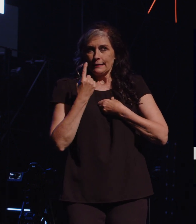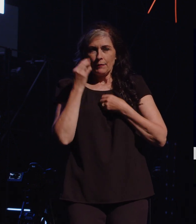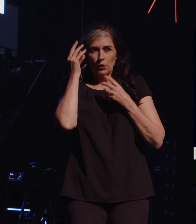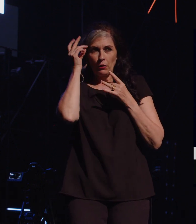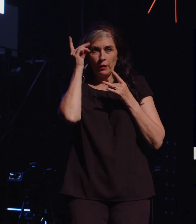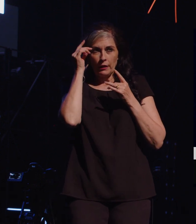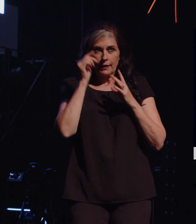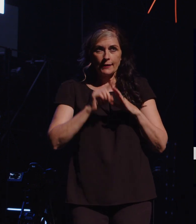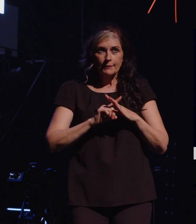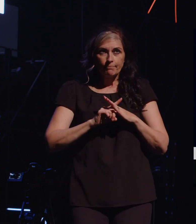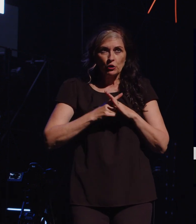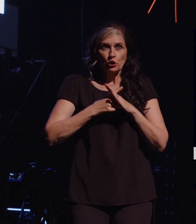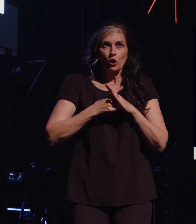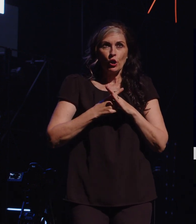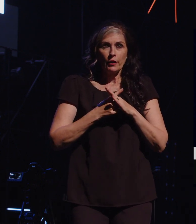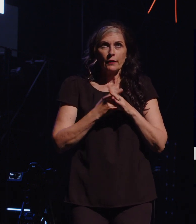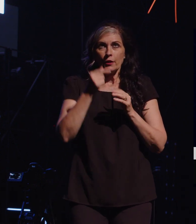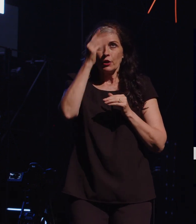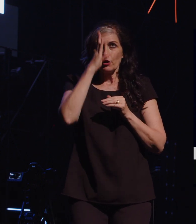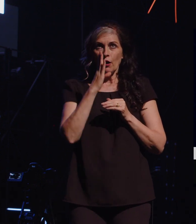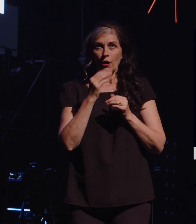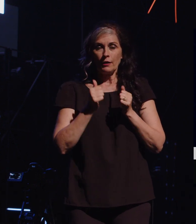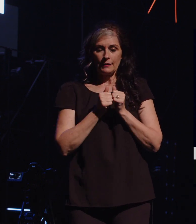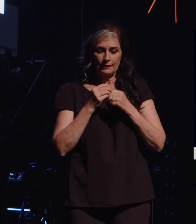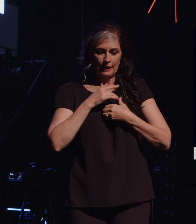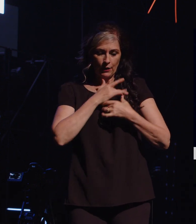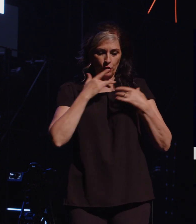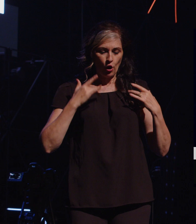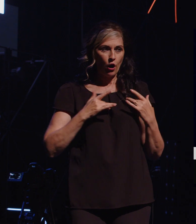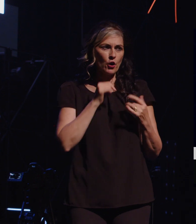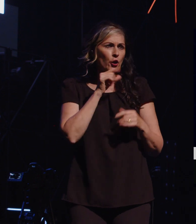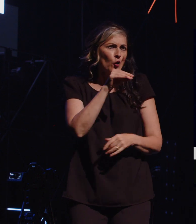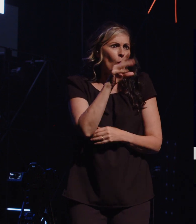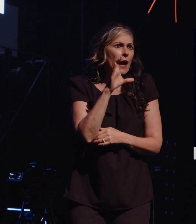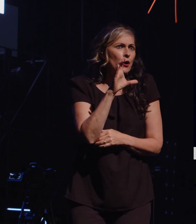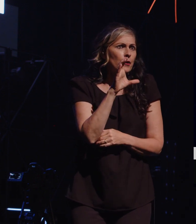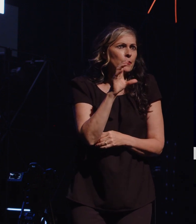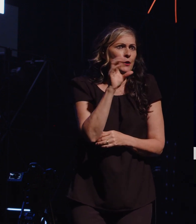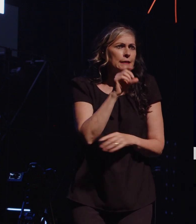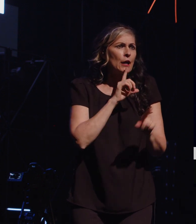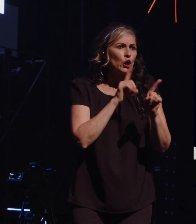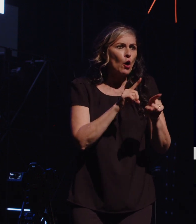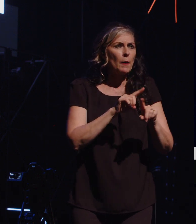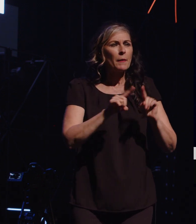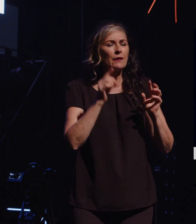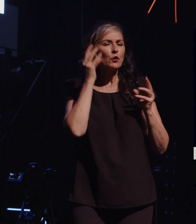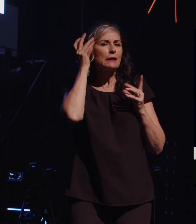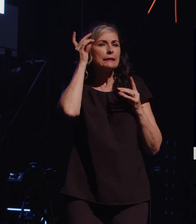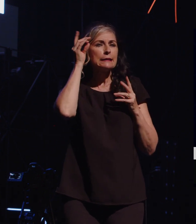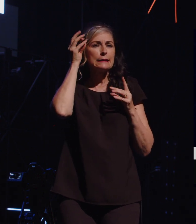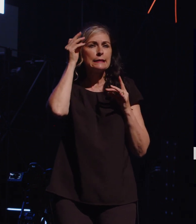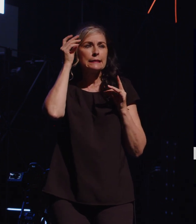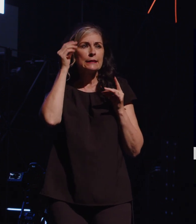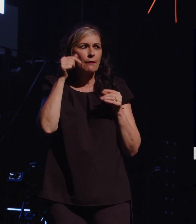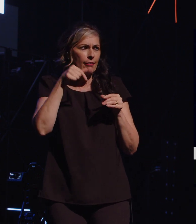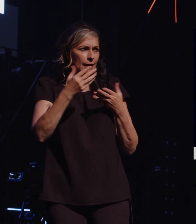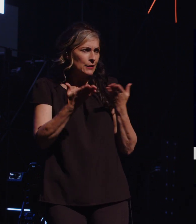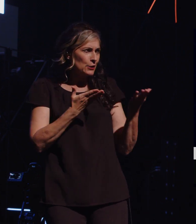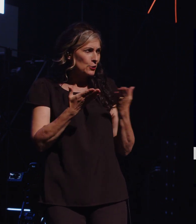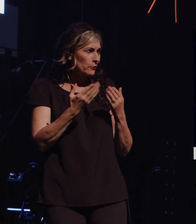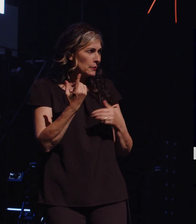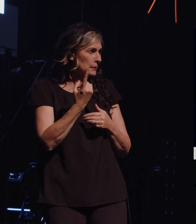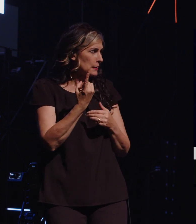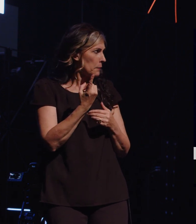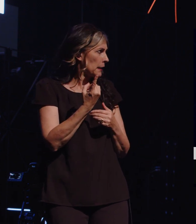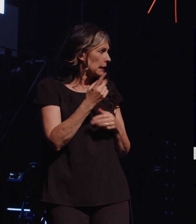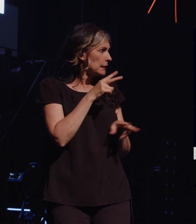God is stirring in your heart, would you stand? As you're just, not that you're 100% you're going, but just something that you're considering right now. Is there anyone in this service? I